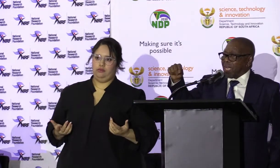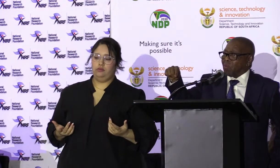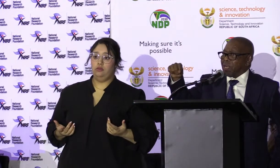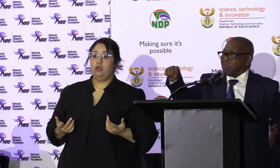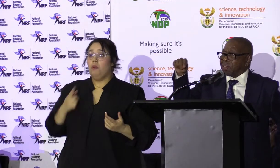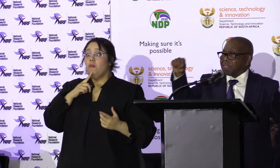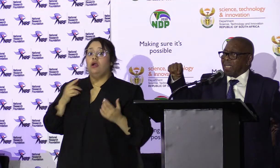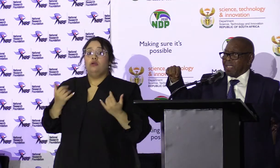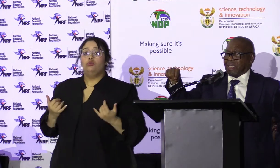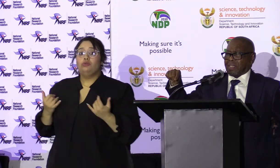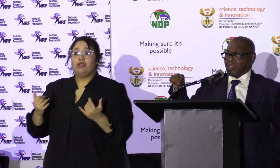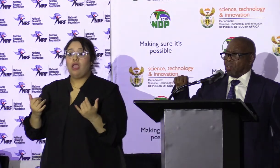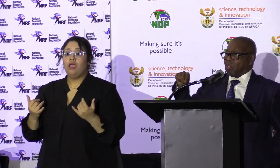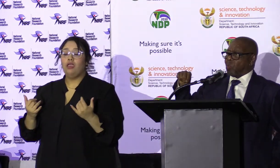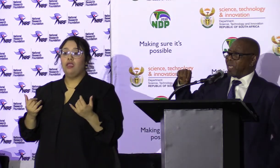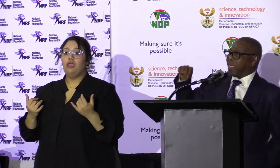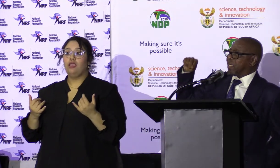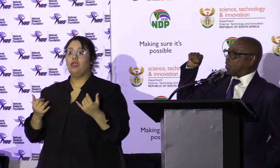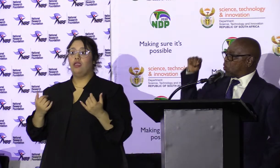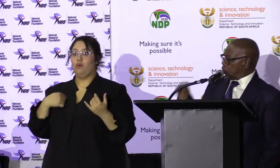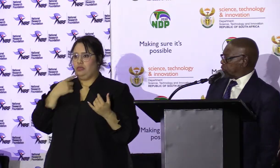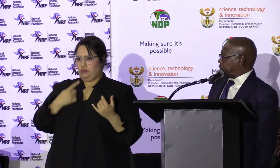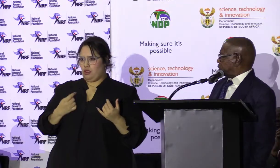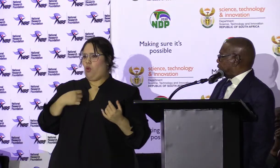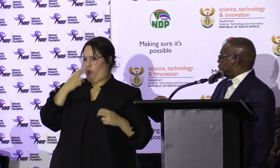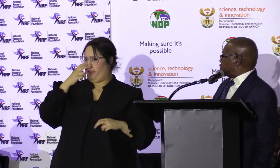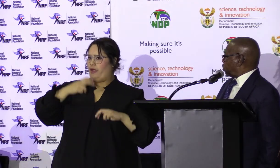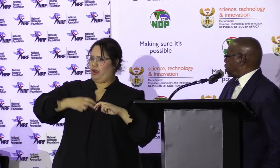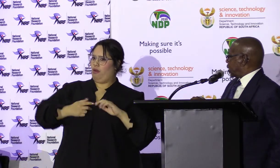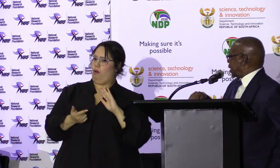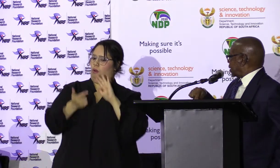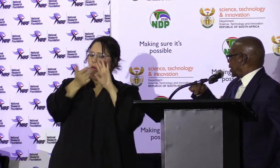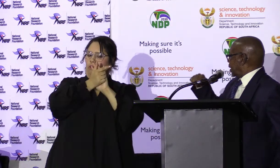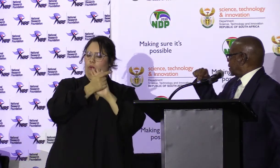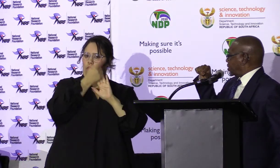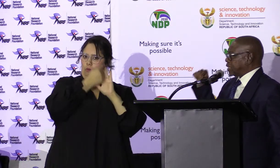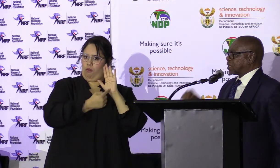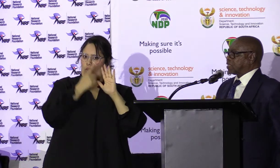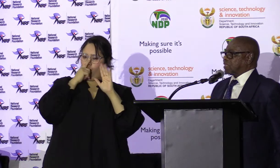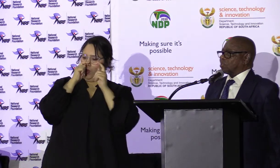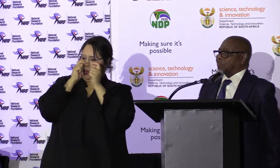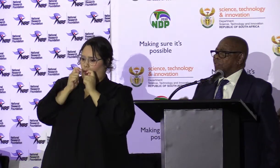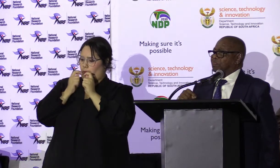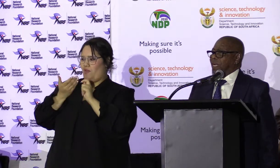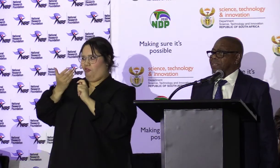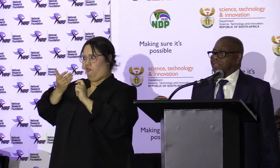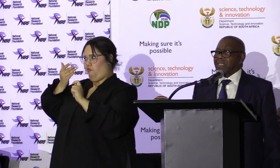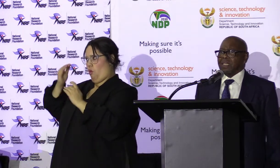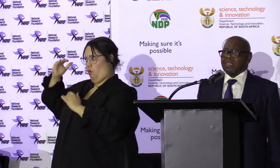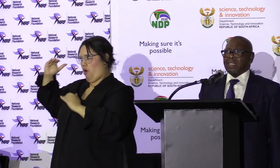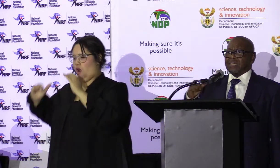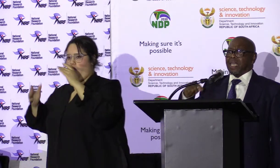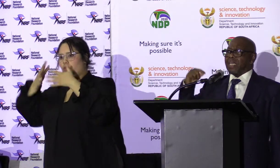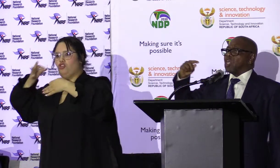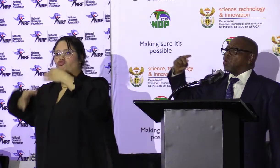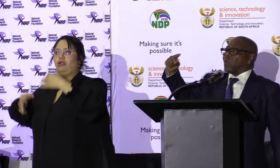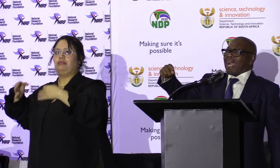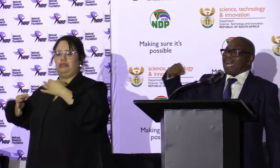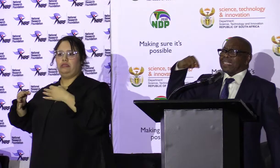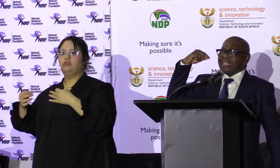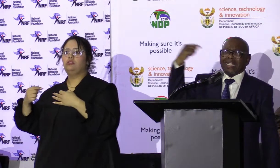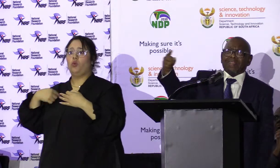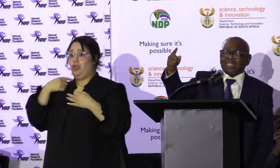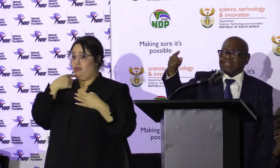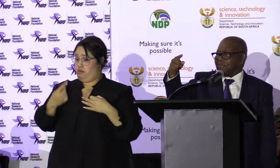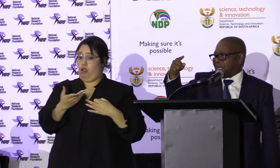People today, when we say we need laws to correct the injustices of the past, they say